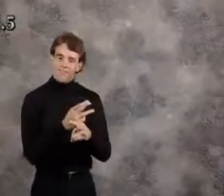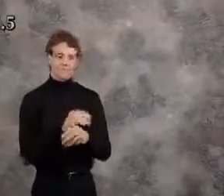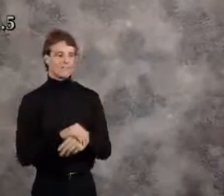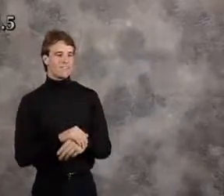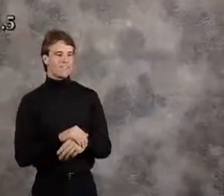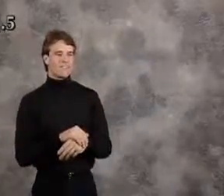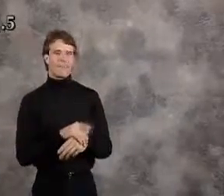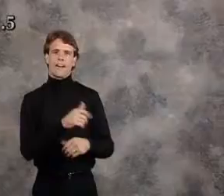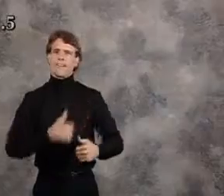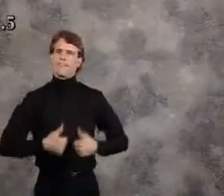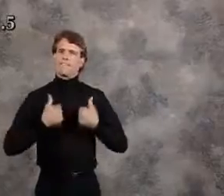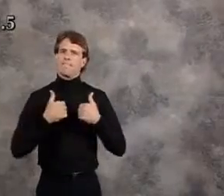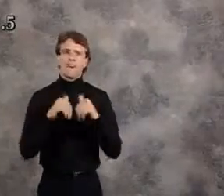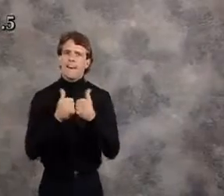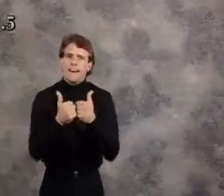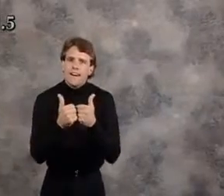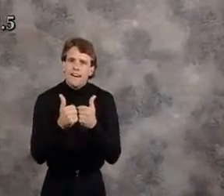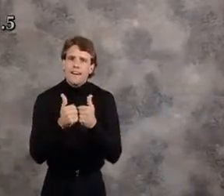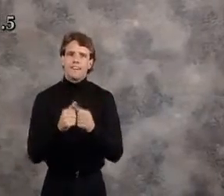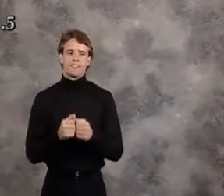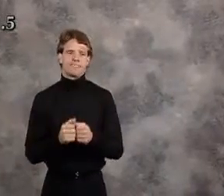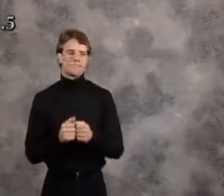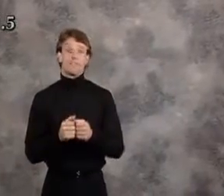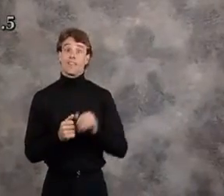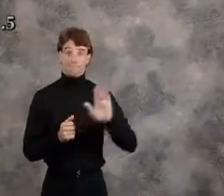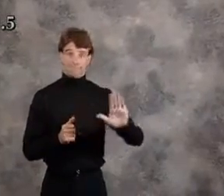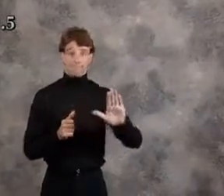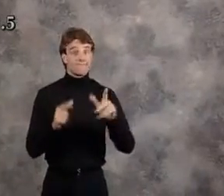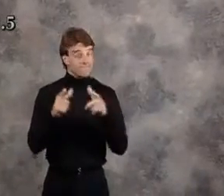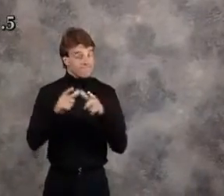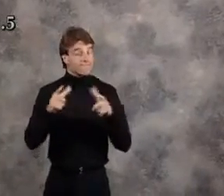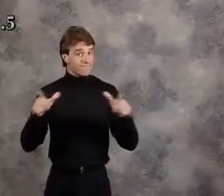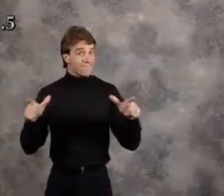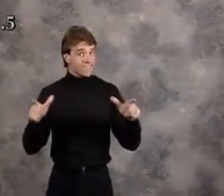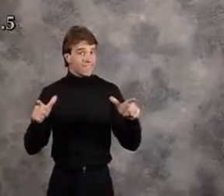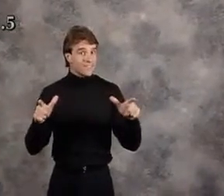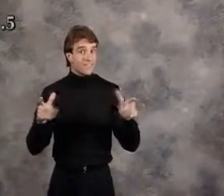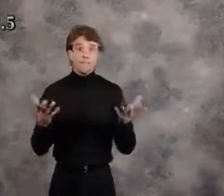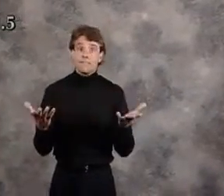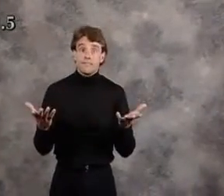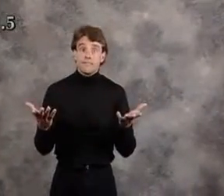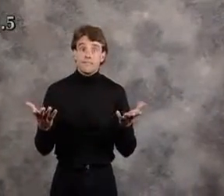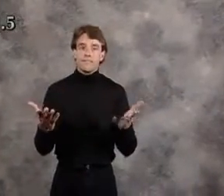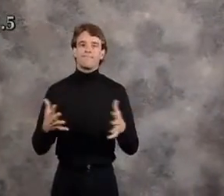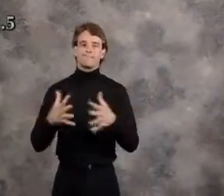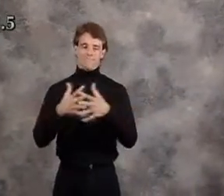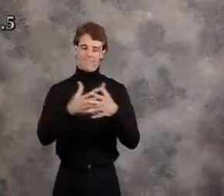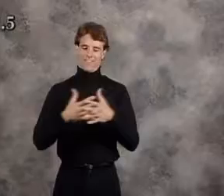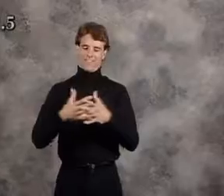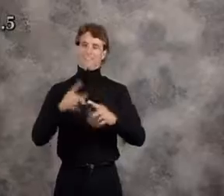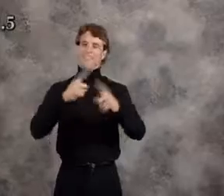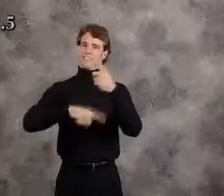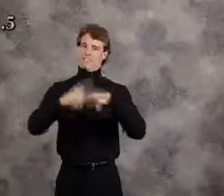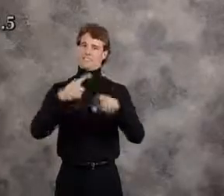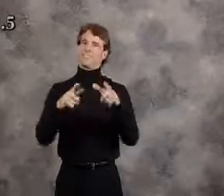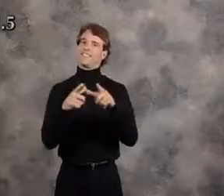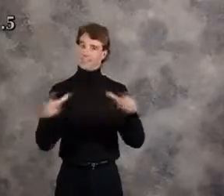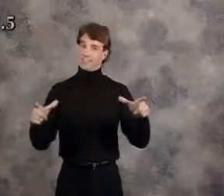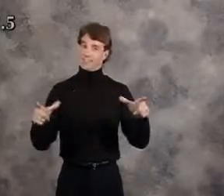their world, how they live, and the language they speak, American Sign